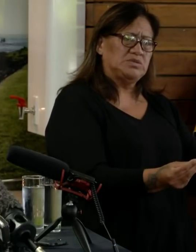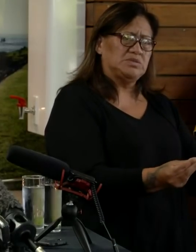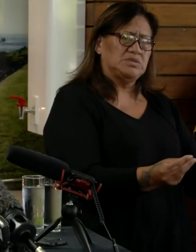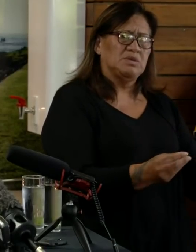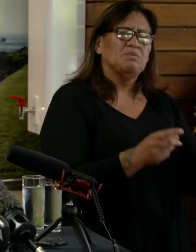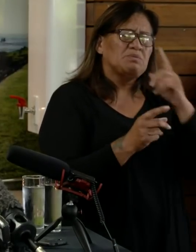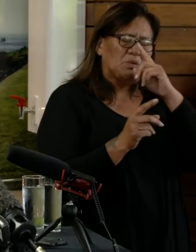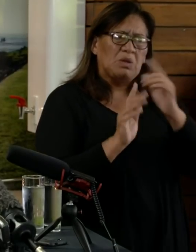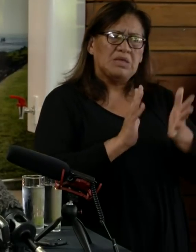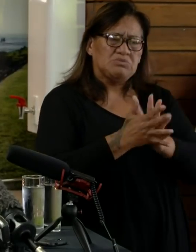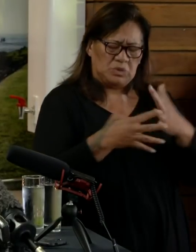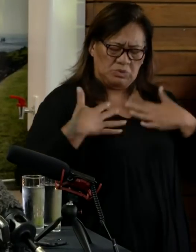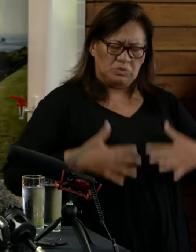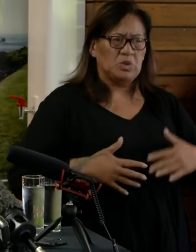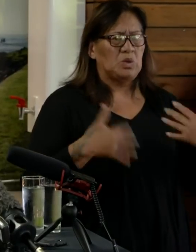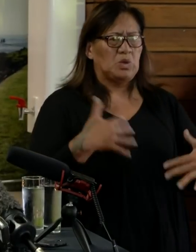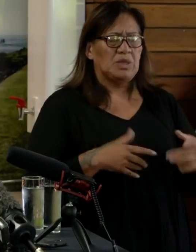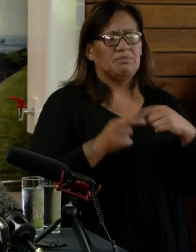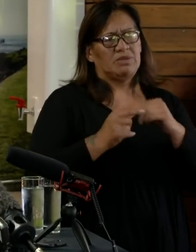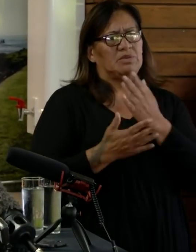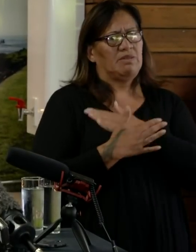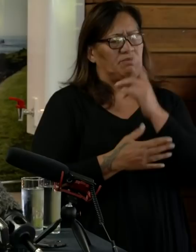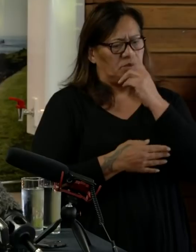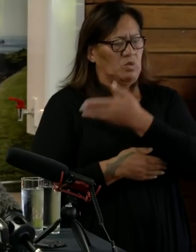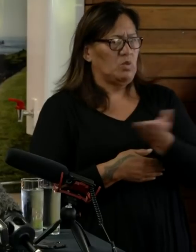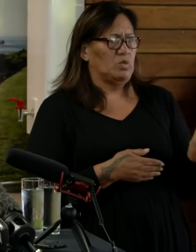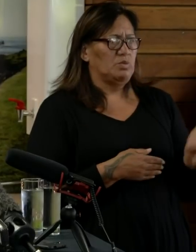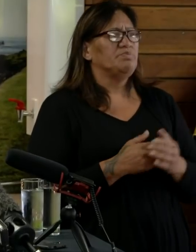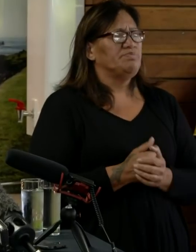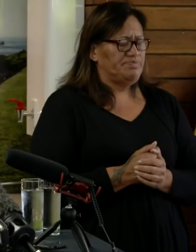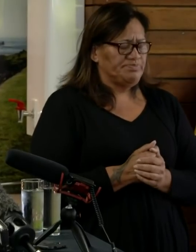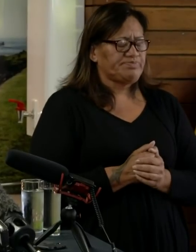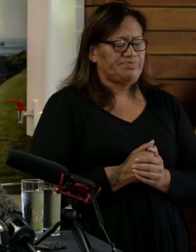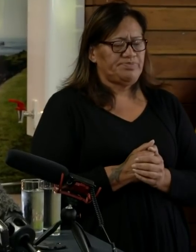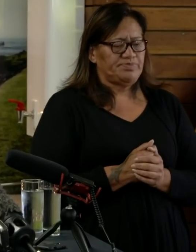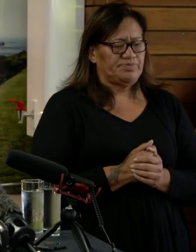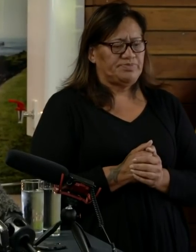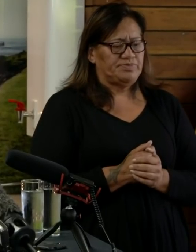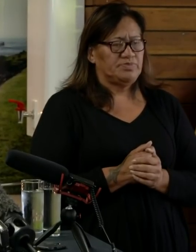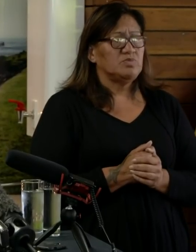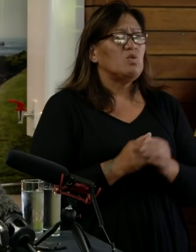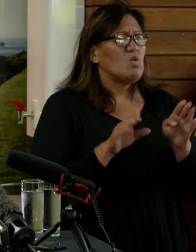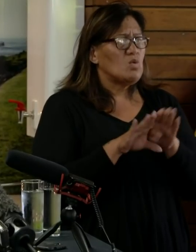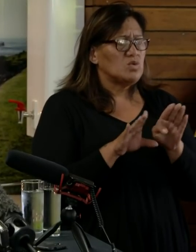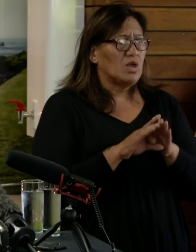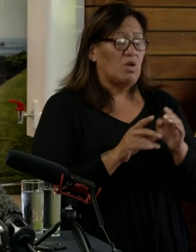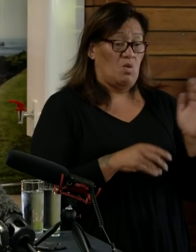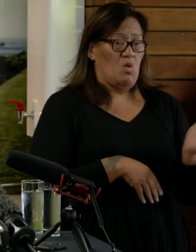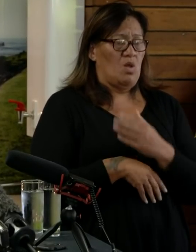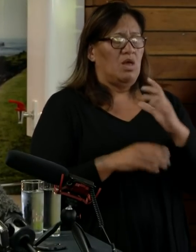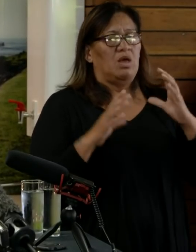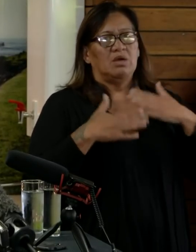who are injured, and their loved ones. And I'd like to express the collective relief